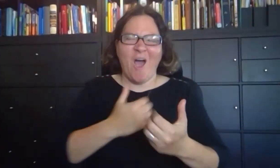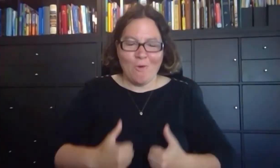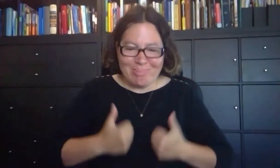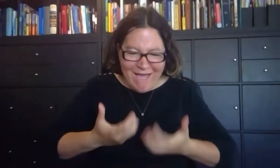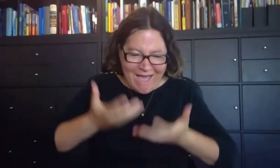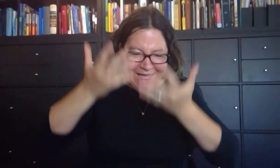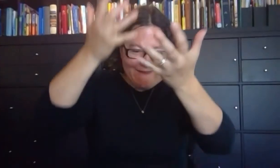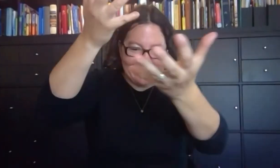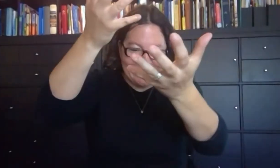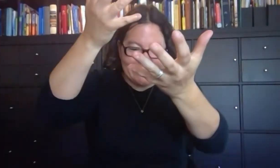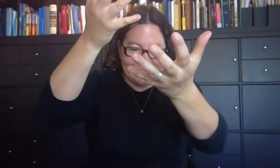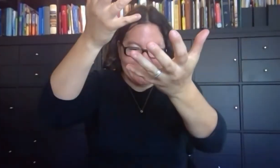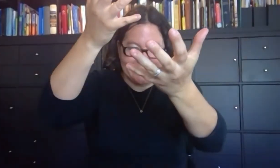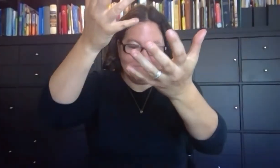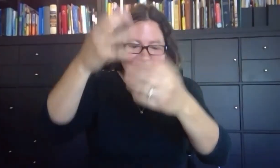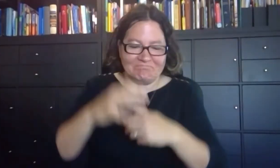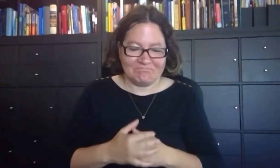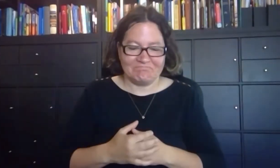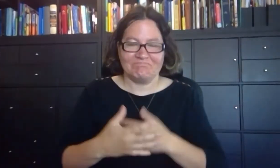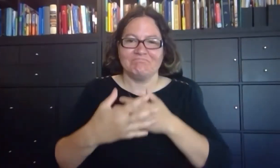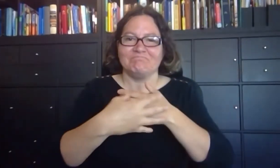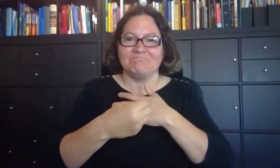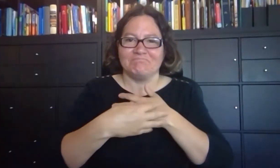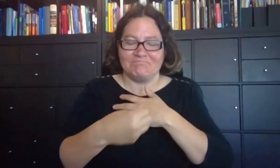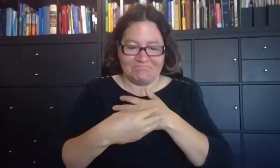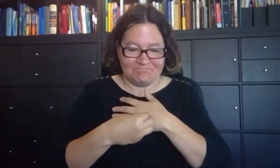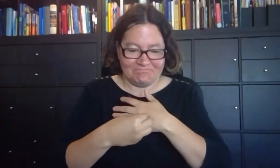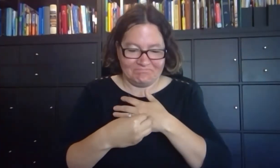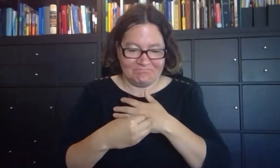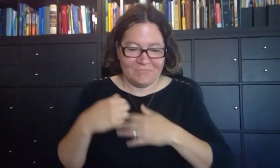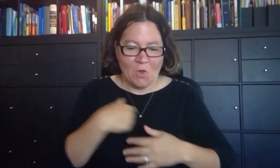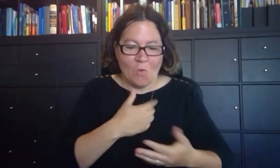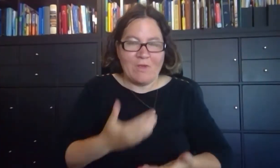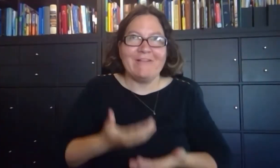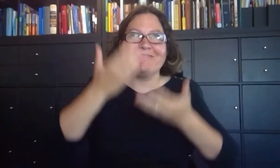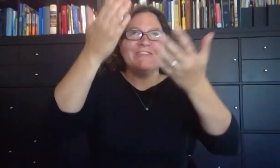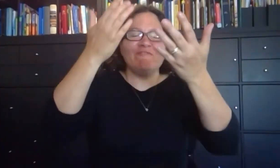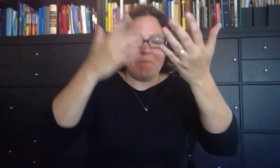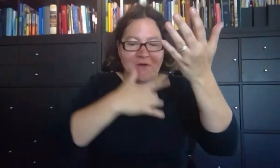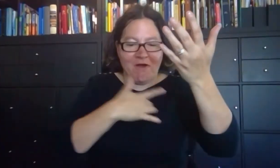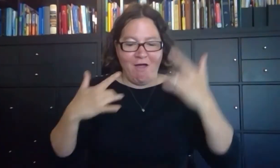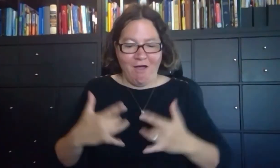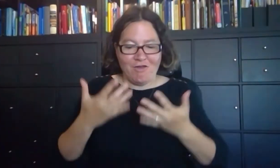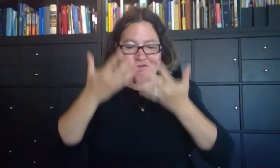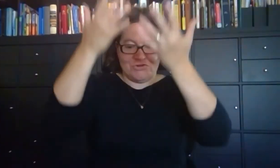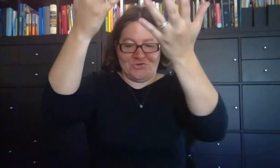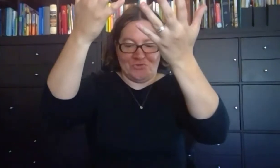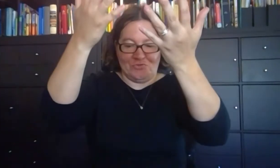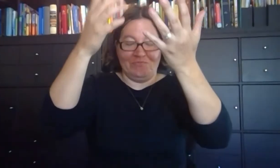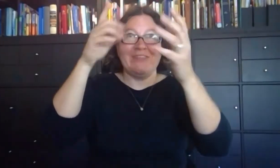and now receive these gifts and our lives offered to you. Together, let's say, we lift